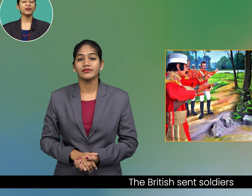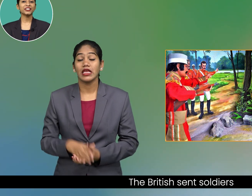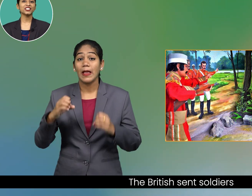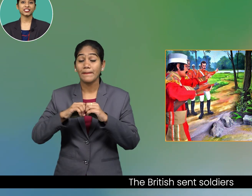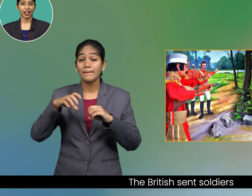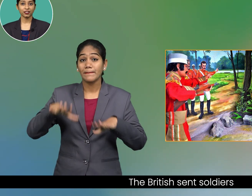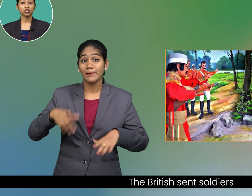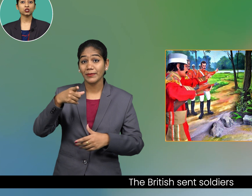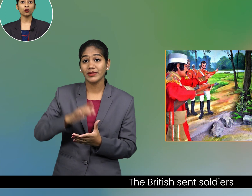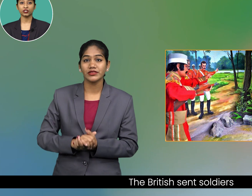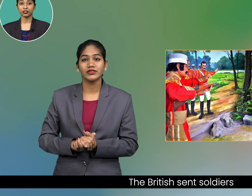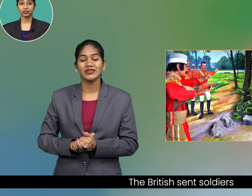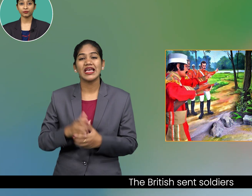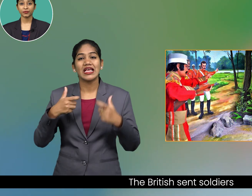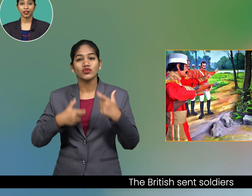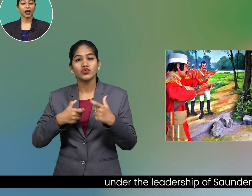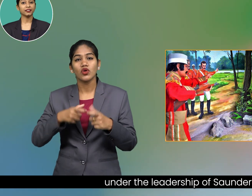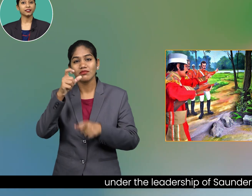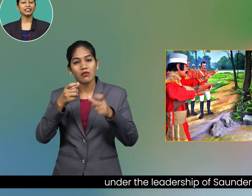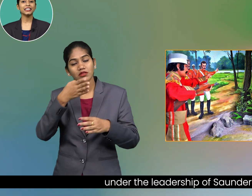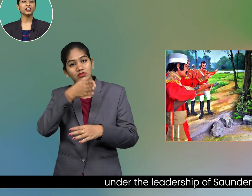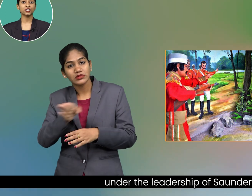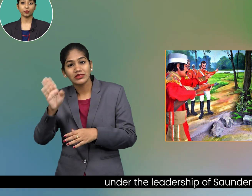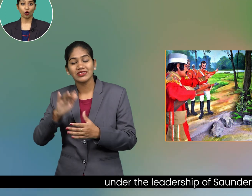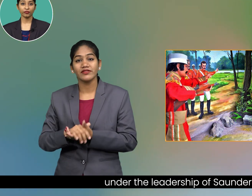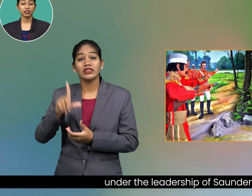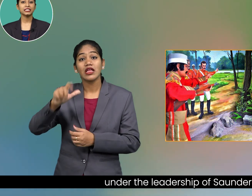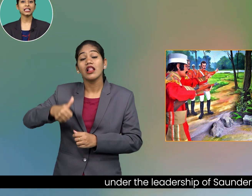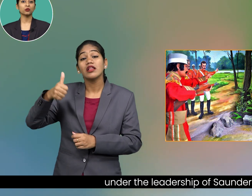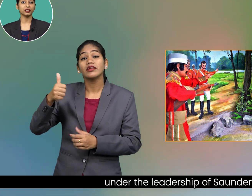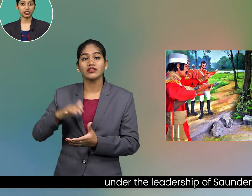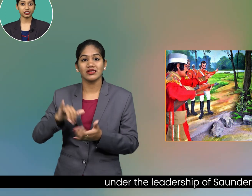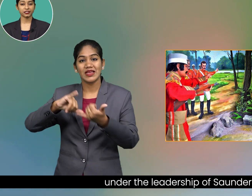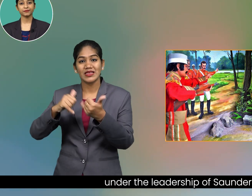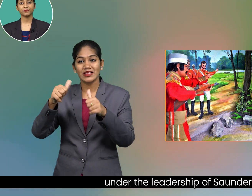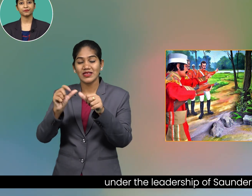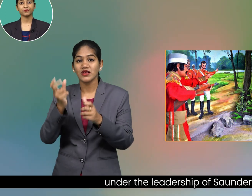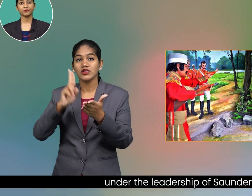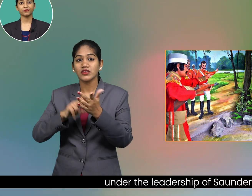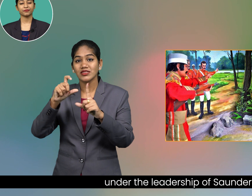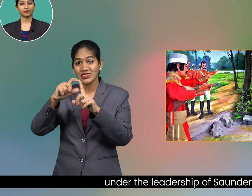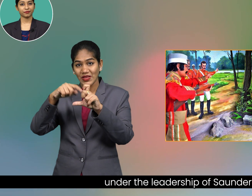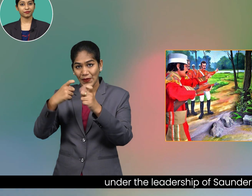The British sent soldiers under the leadership of Saunders.